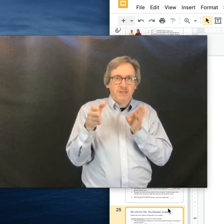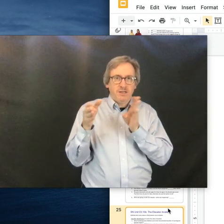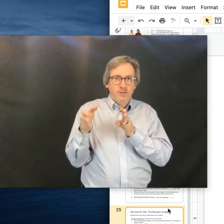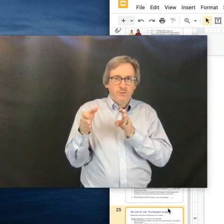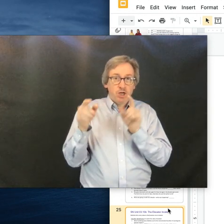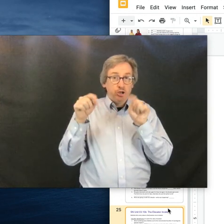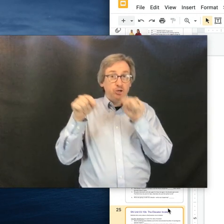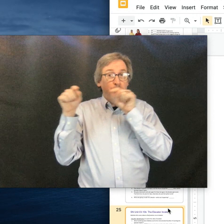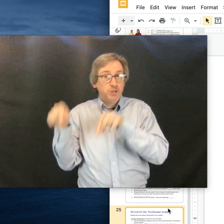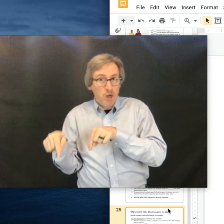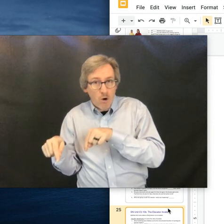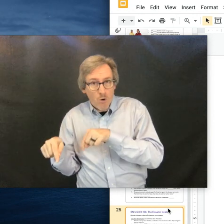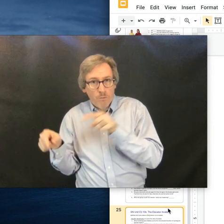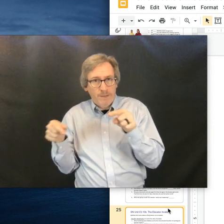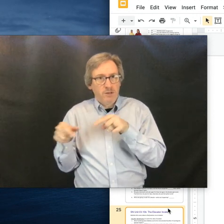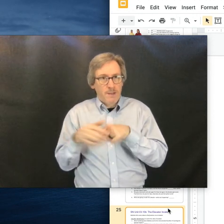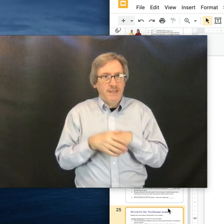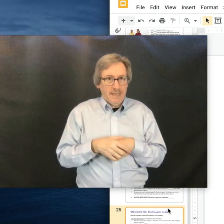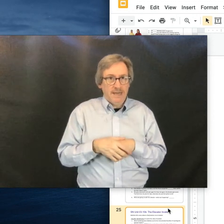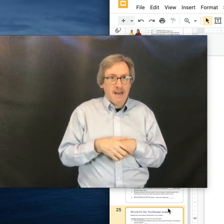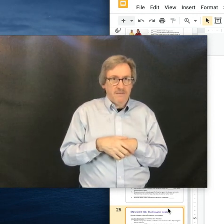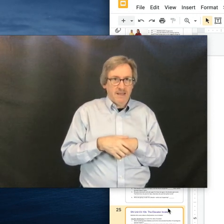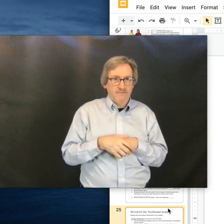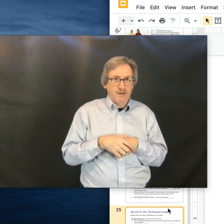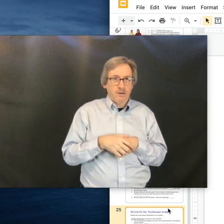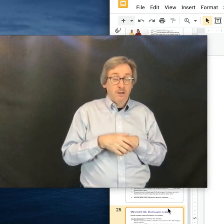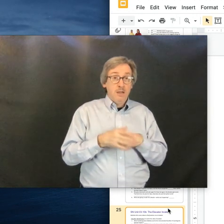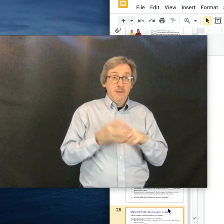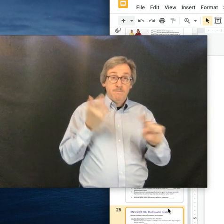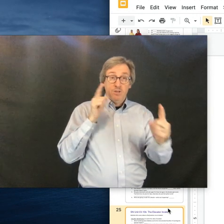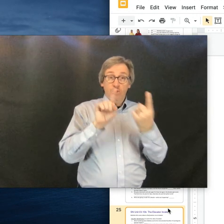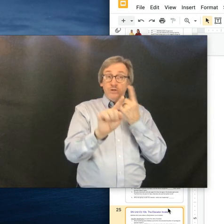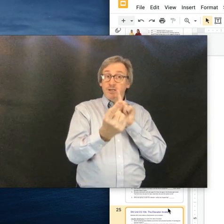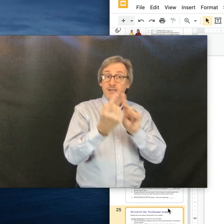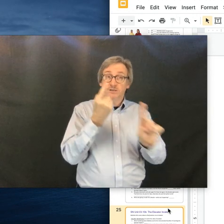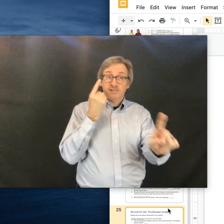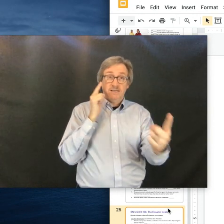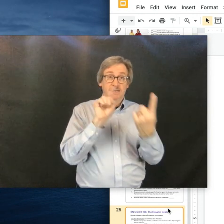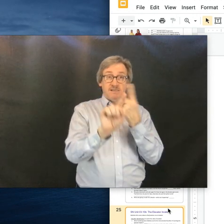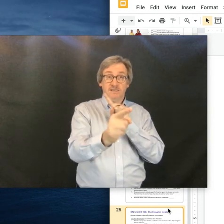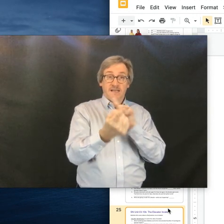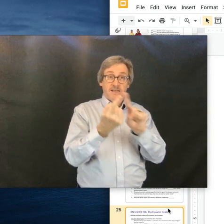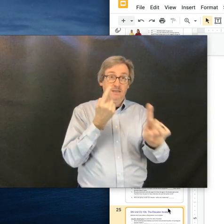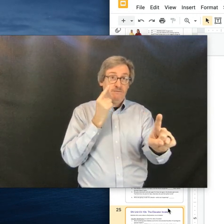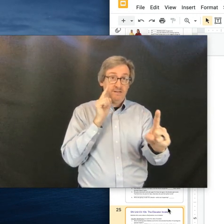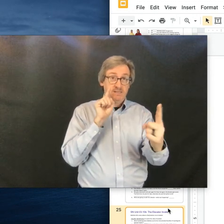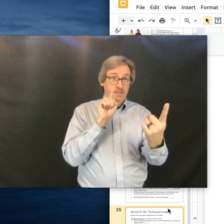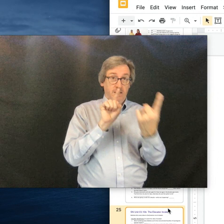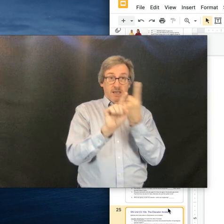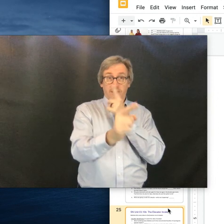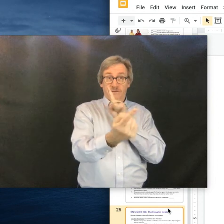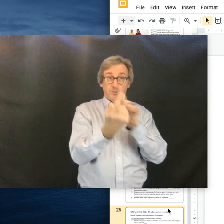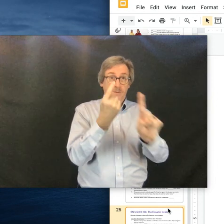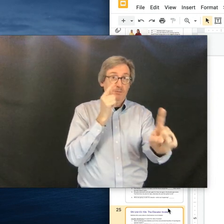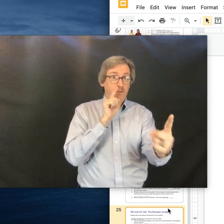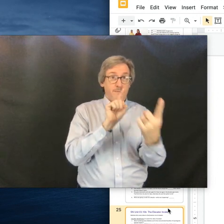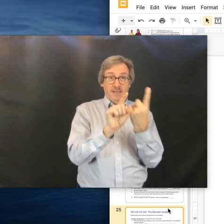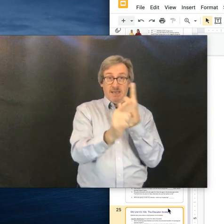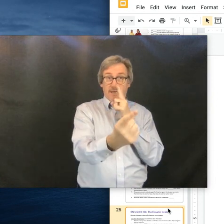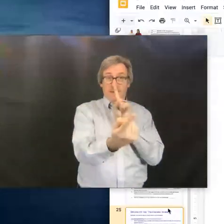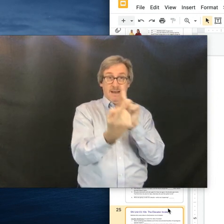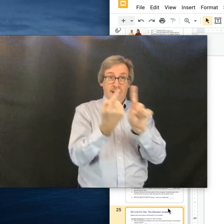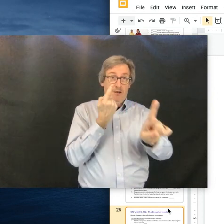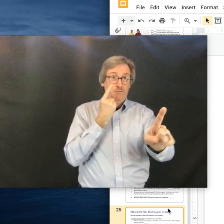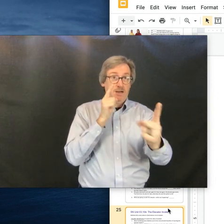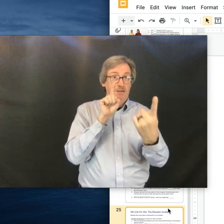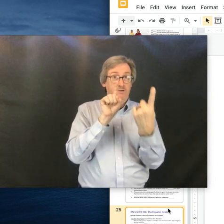does Melinda use to show people coming in and out of the elevator? And usually you'll see this, like if it's individual people coming